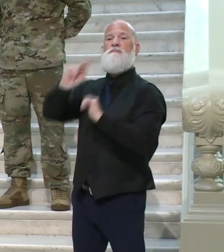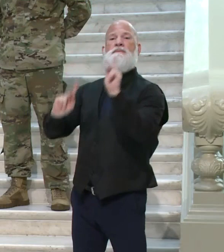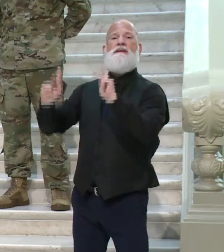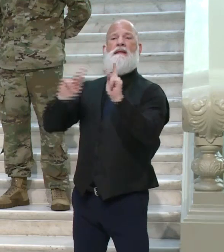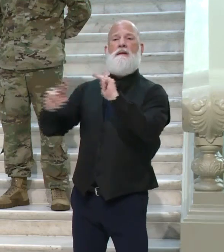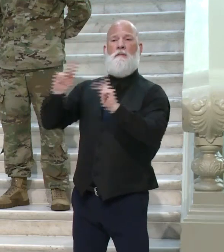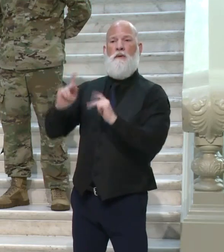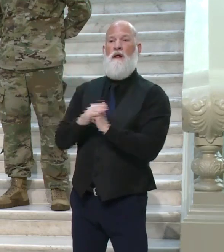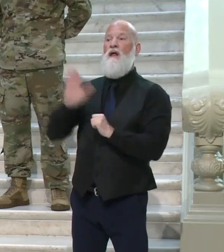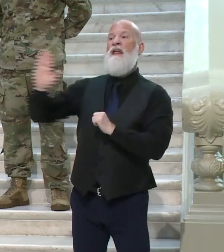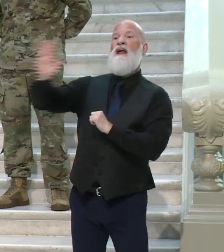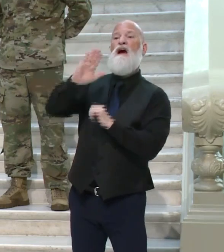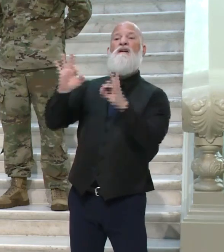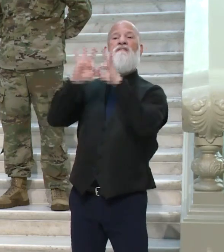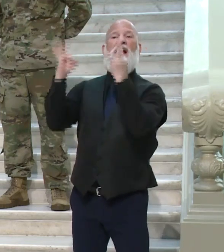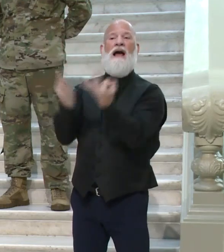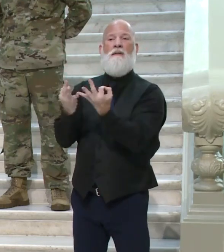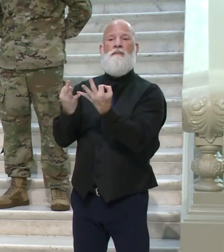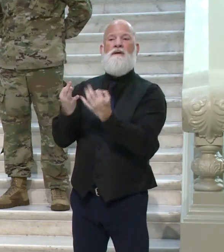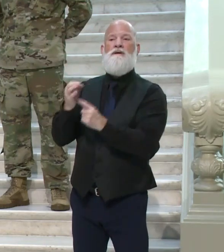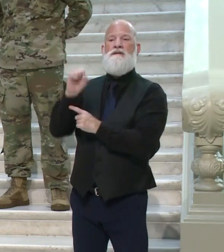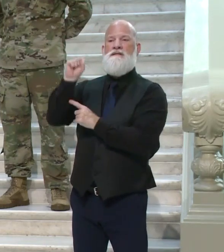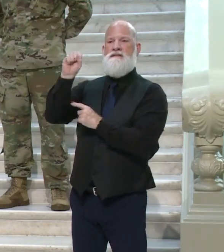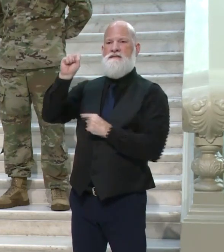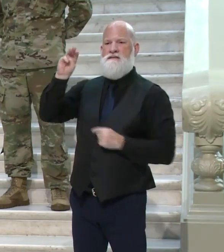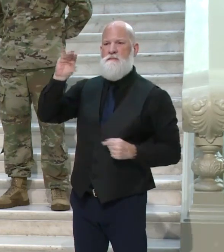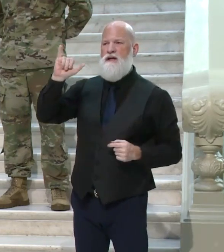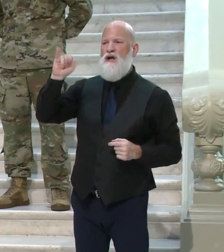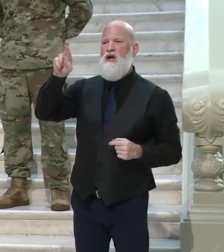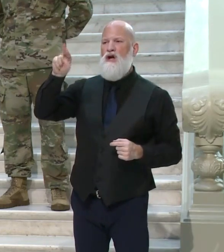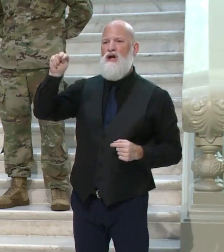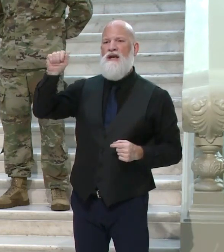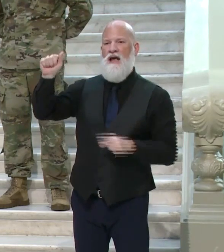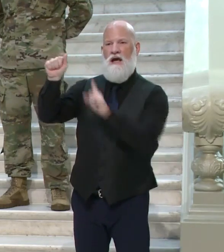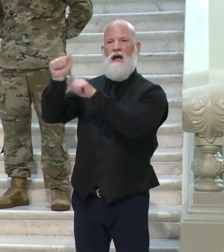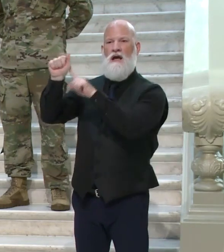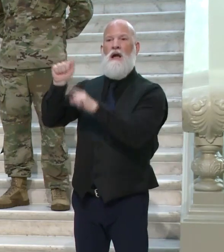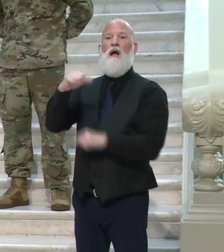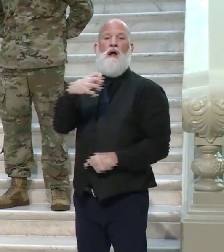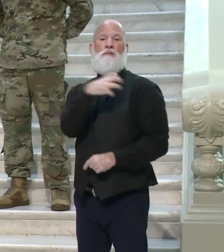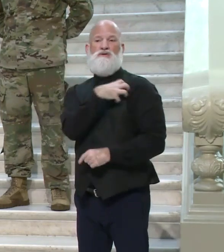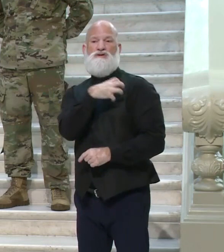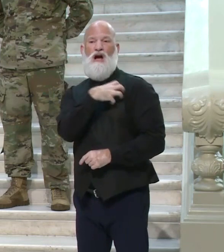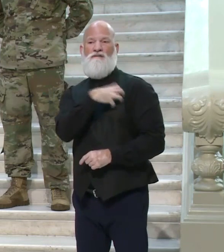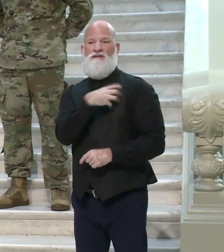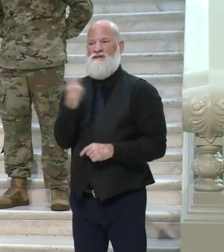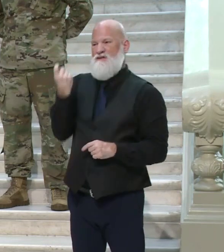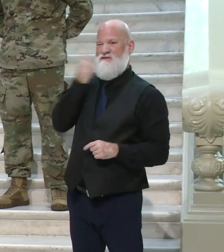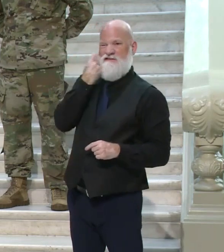officer Christopher Ewing, who lost his life in the line of duty just a few days ago.